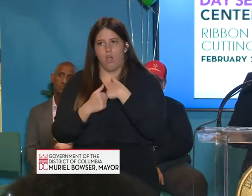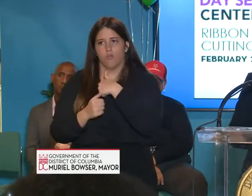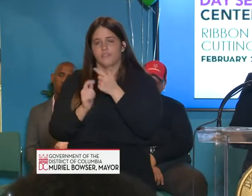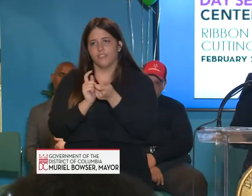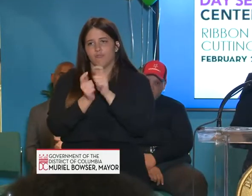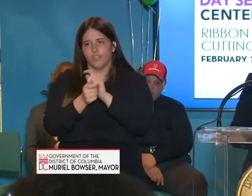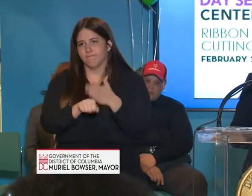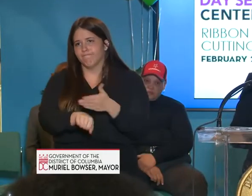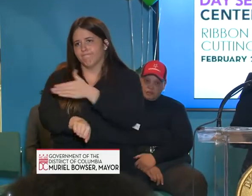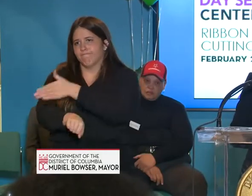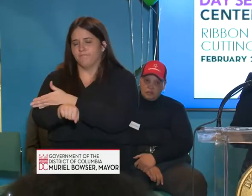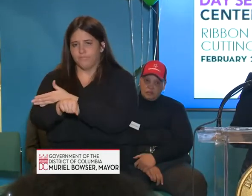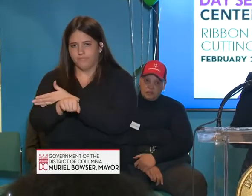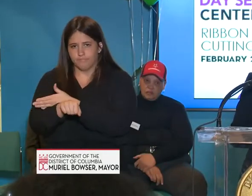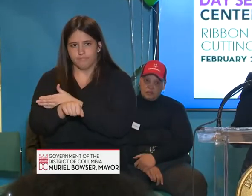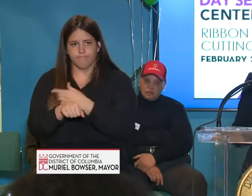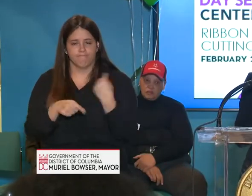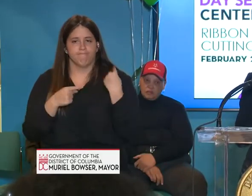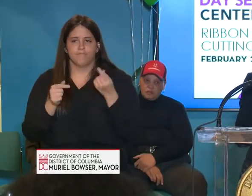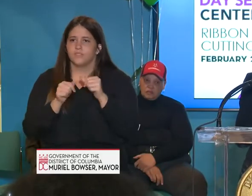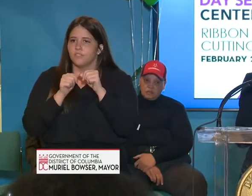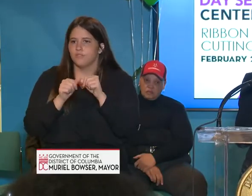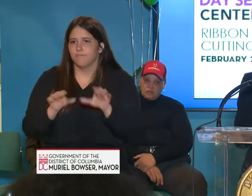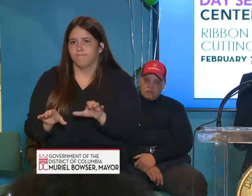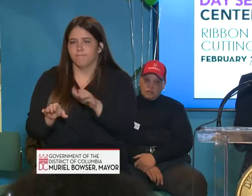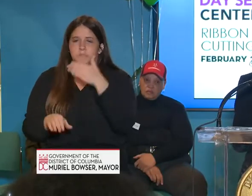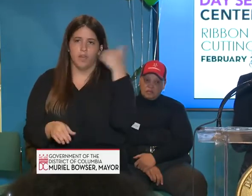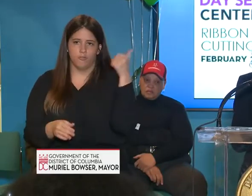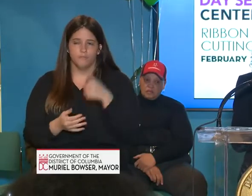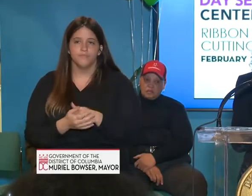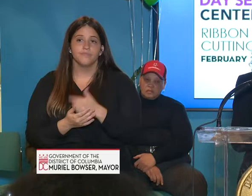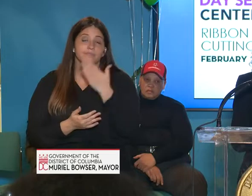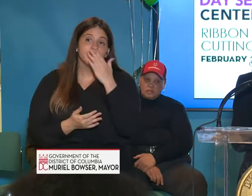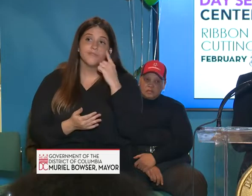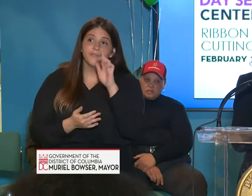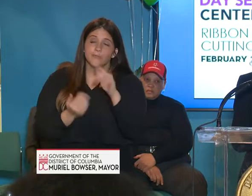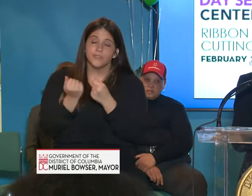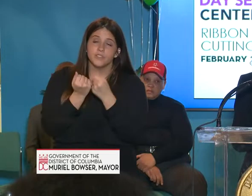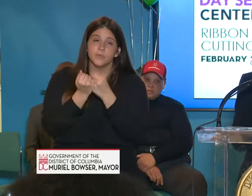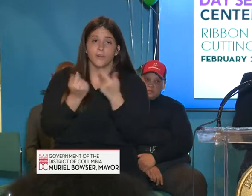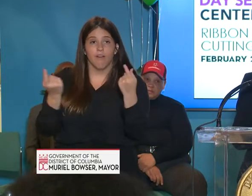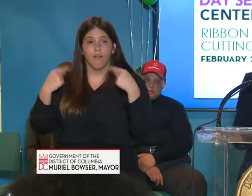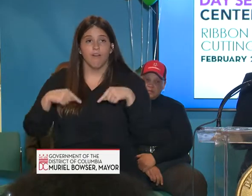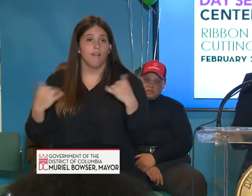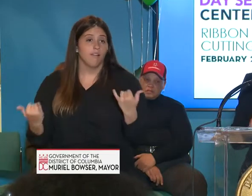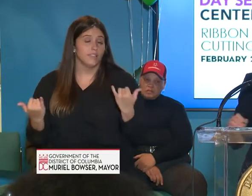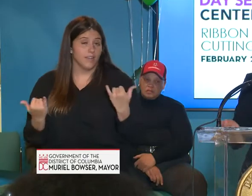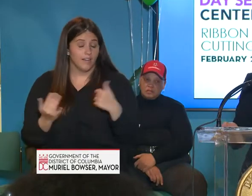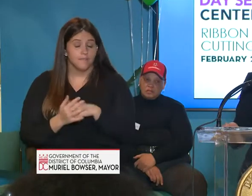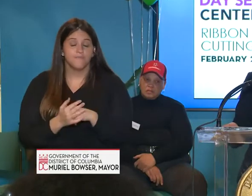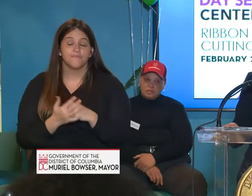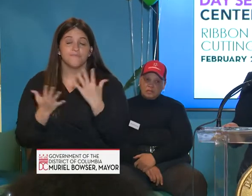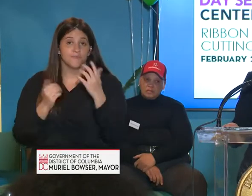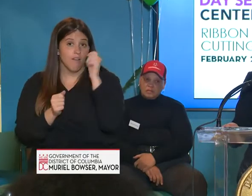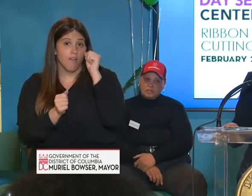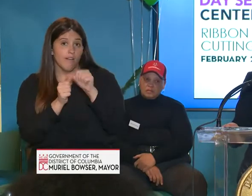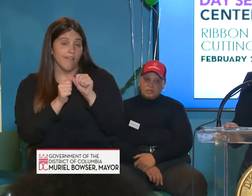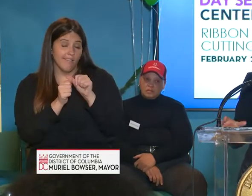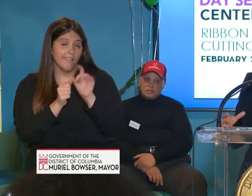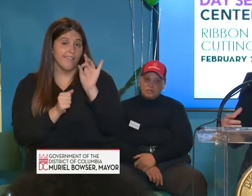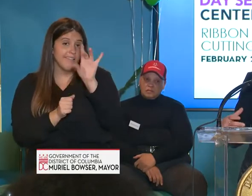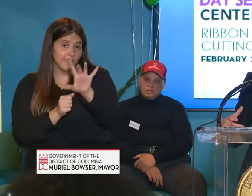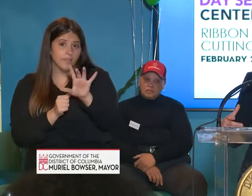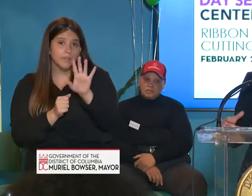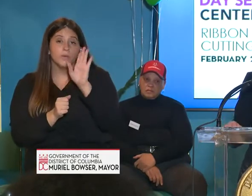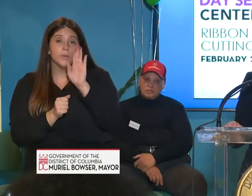things and do things even better all the time. So I want to thank all of you for your support in being here today. I want you to just remember that challenge,